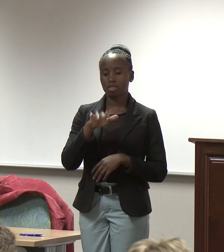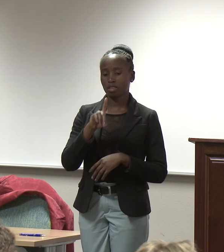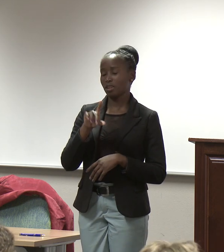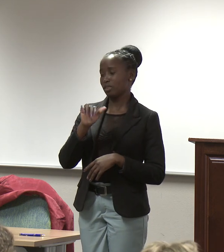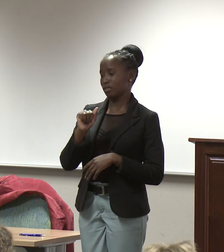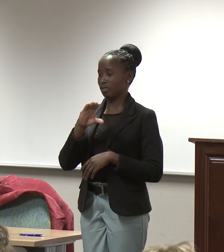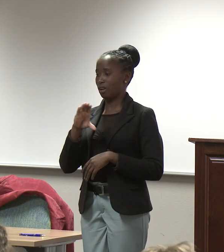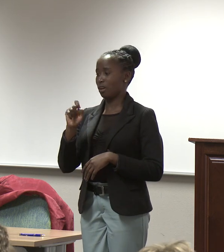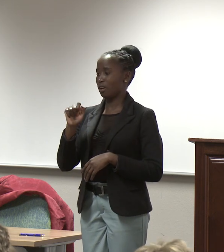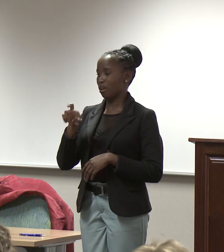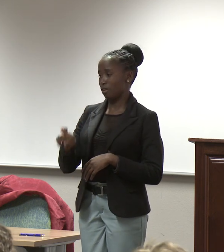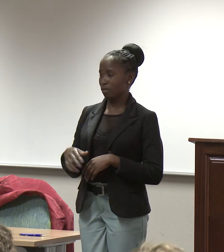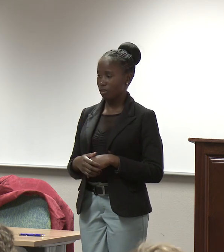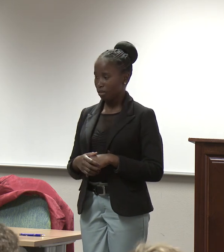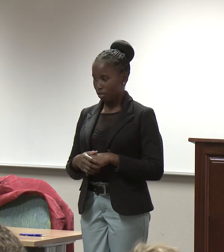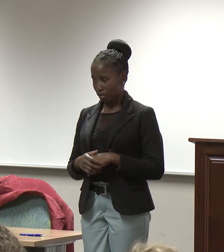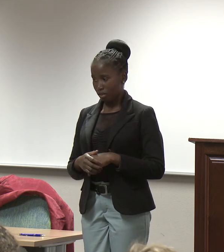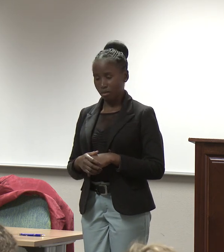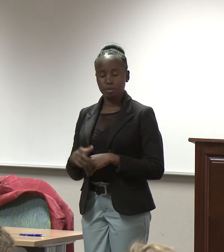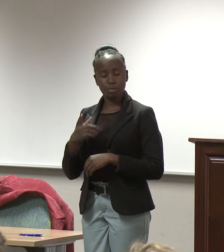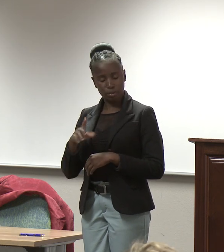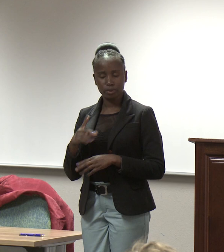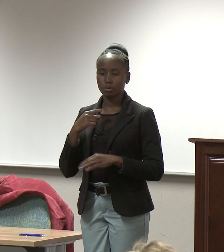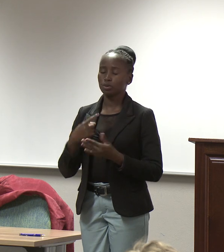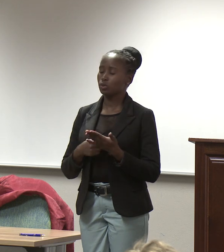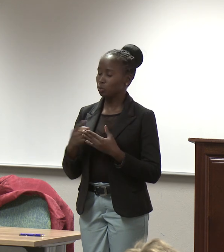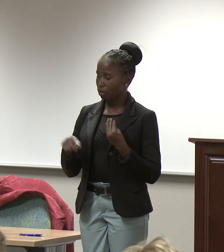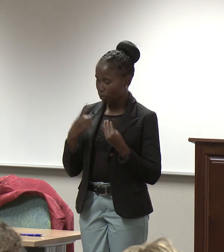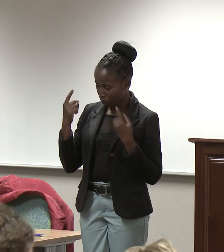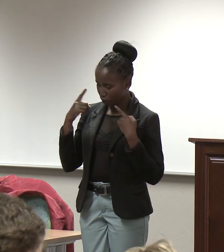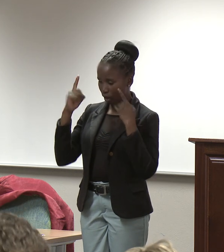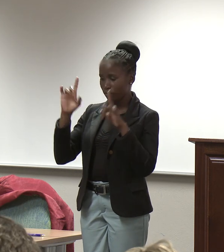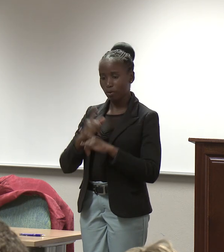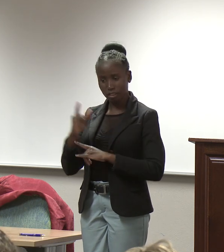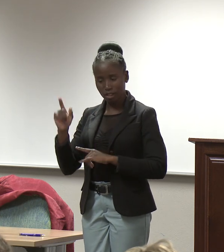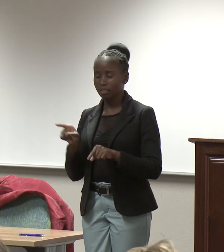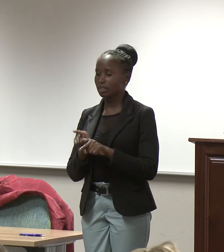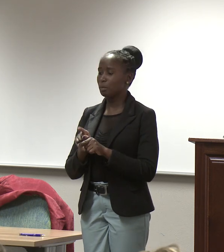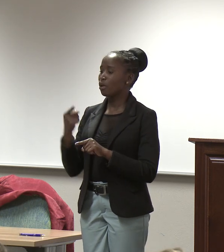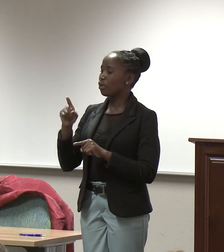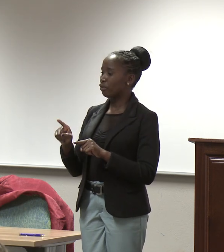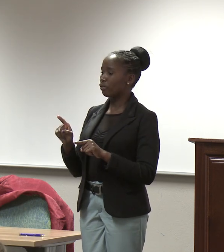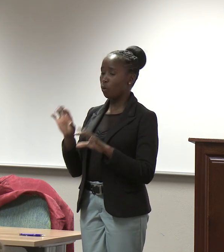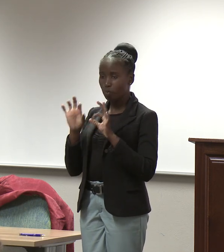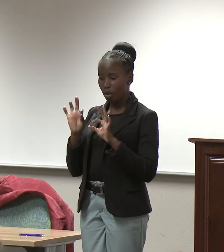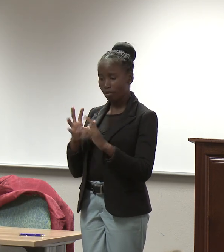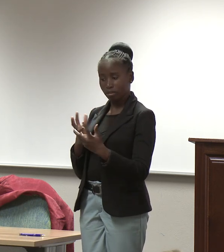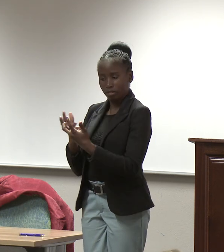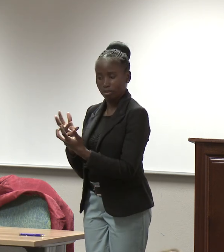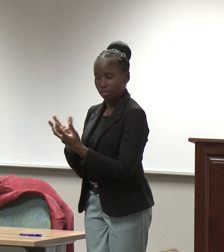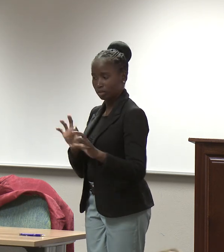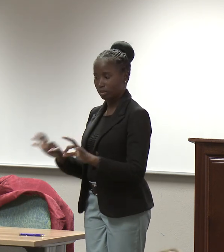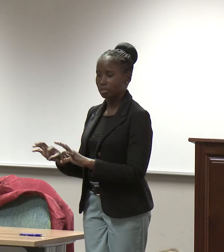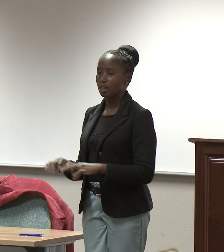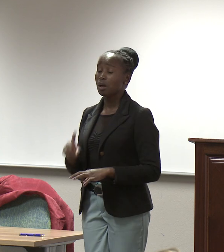for instance, Hashim Bem was for excellence and other people for relevance. So there was a conflict at the time. It was a very